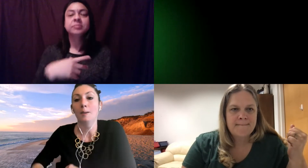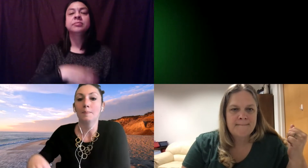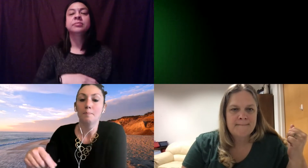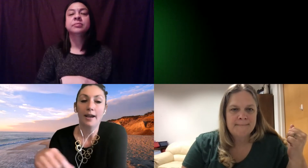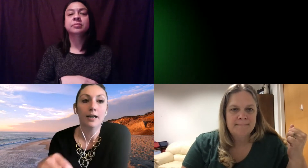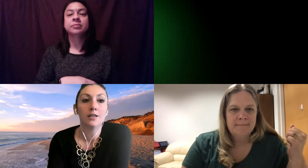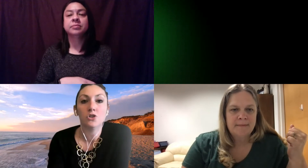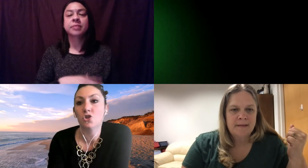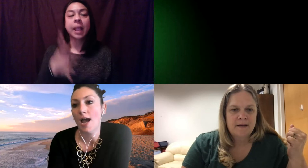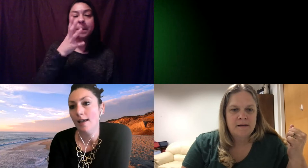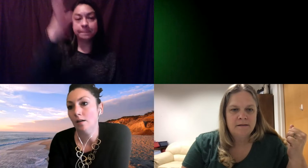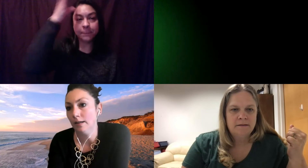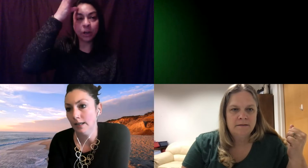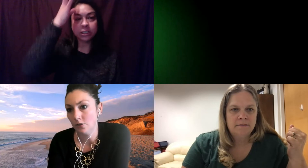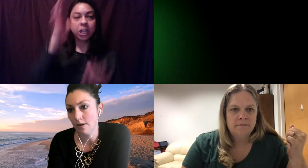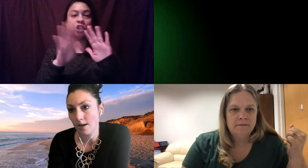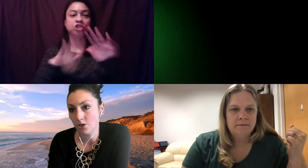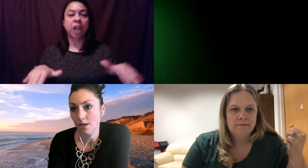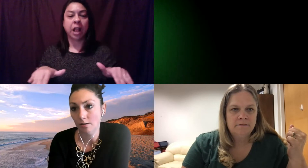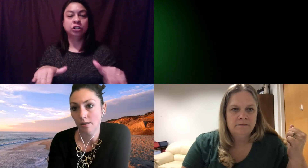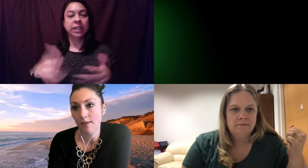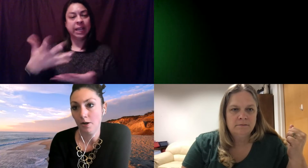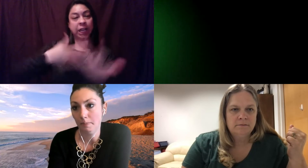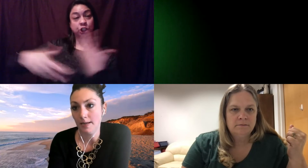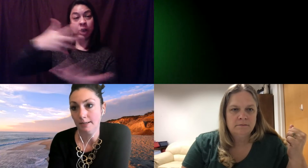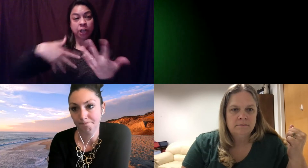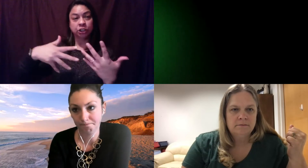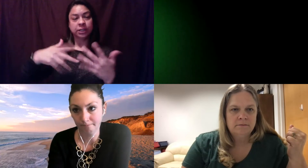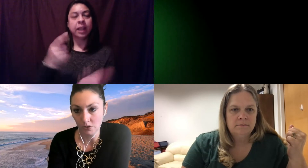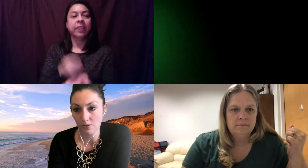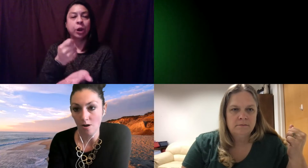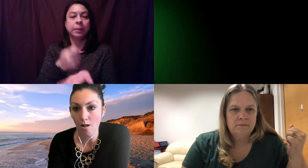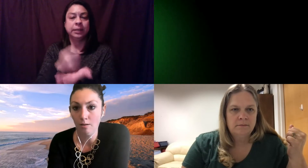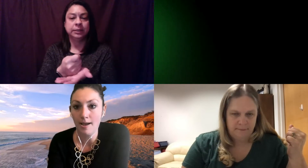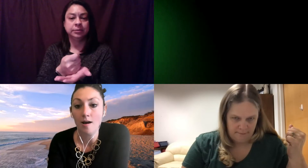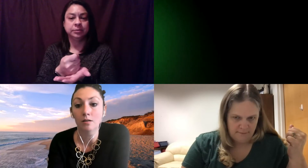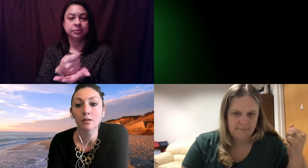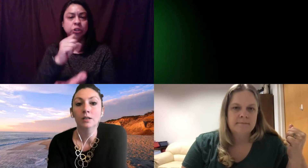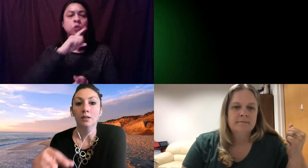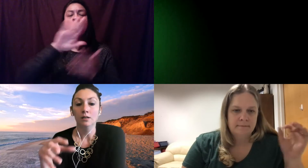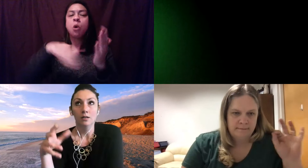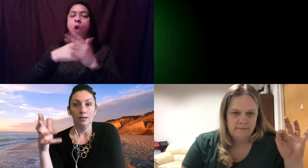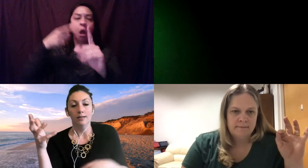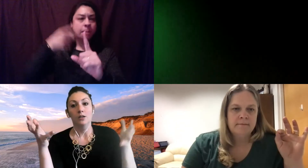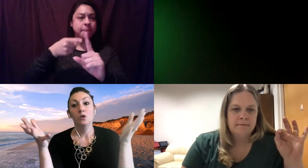for Parent-Child Interaction Therapy. So it's all about